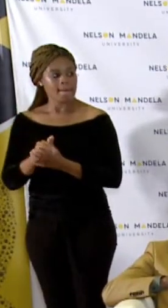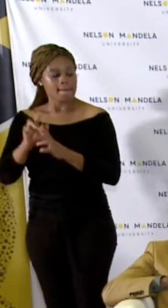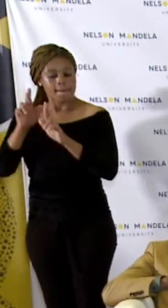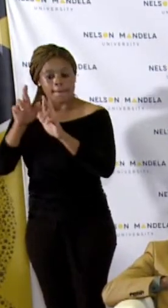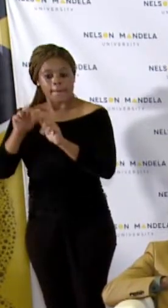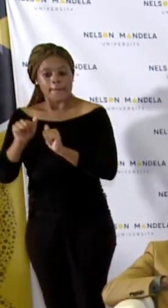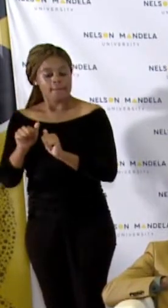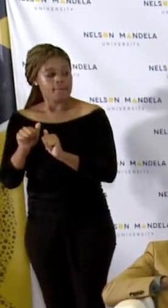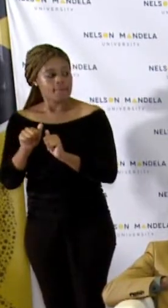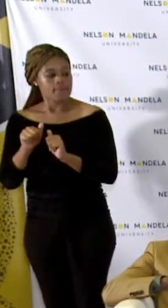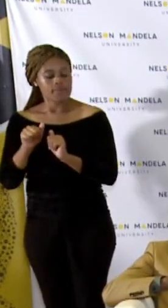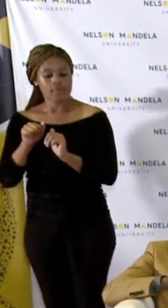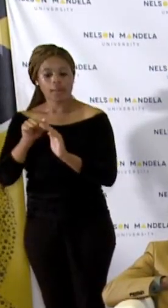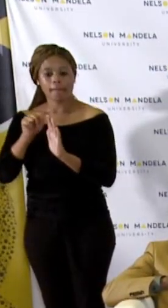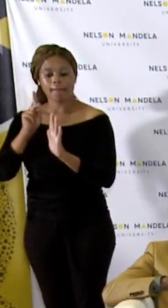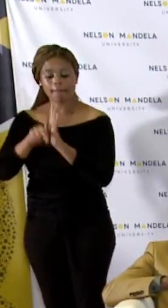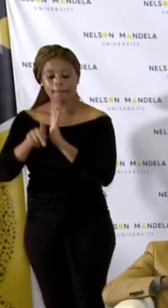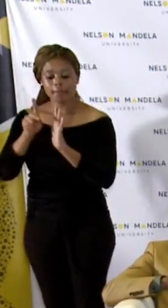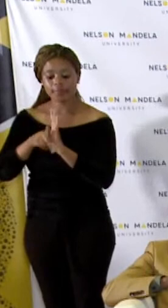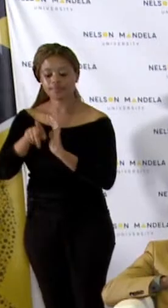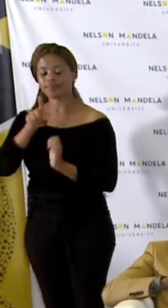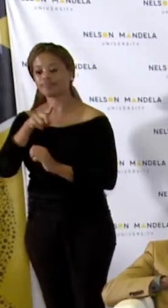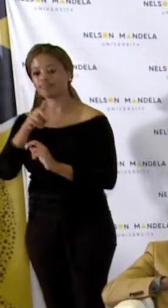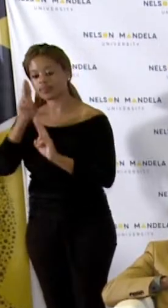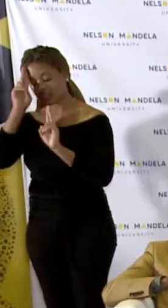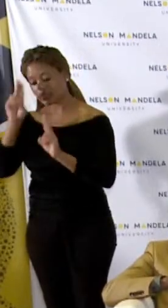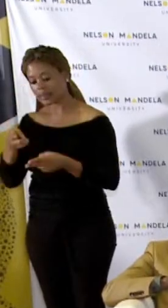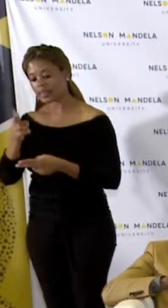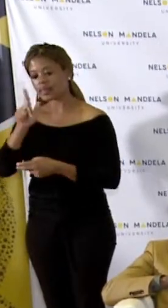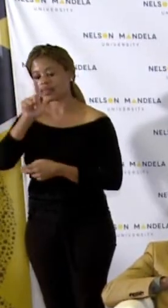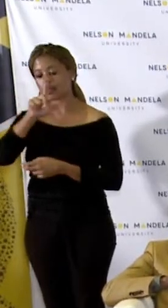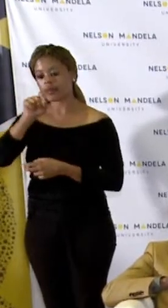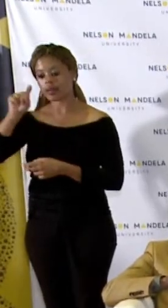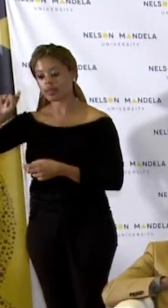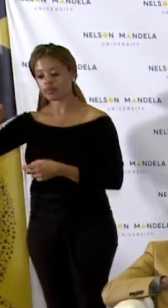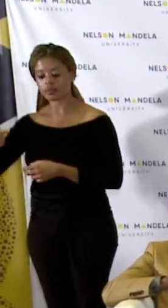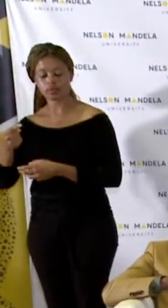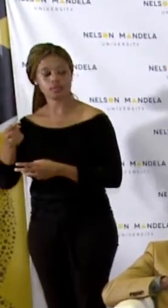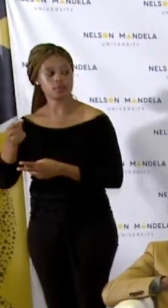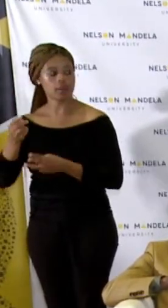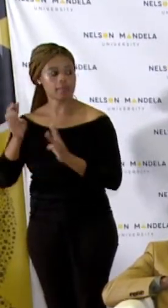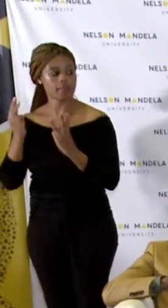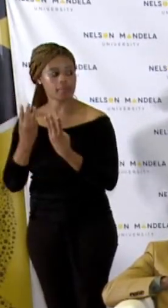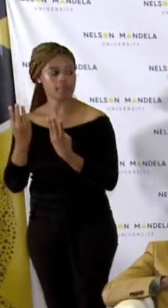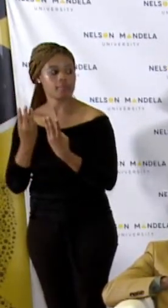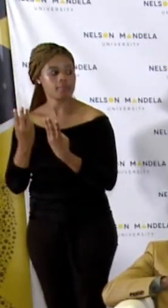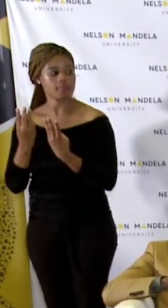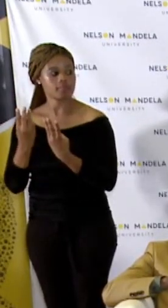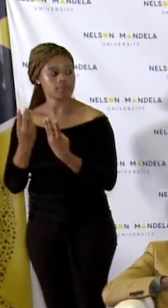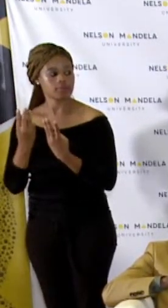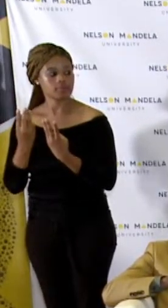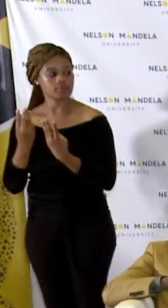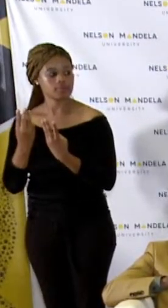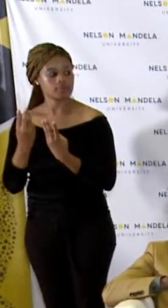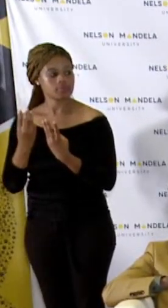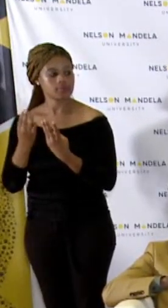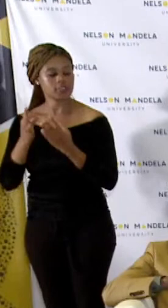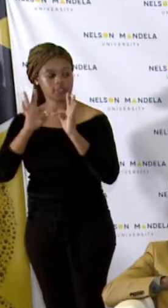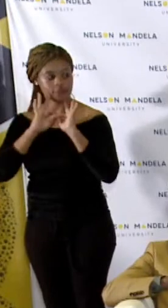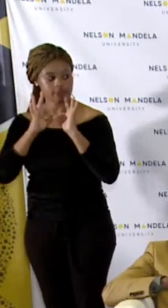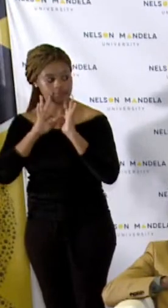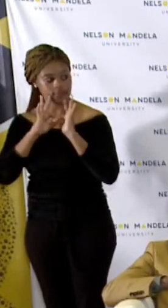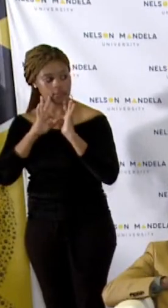Rape, murder, death, 700,000 people displaced, okay?